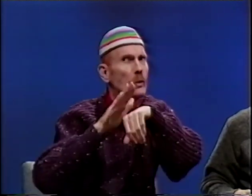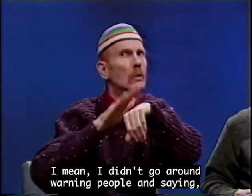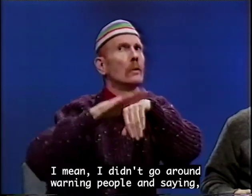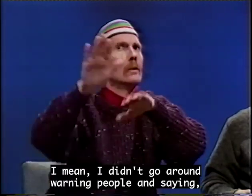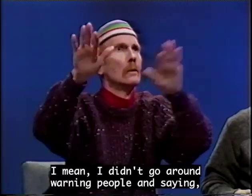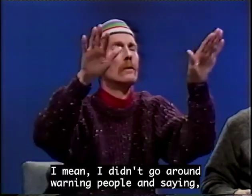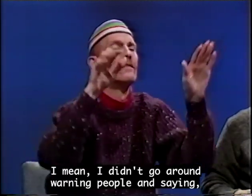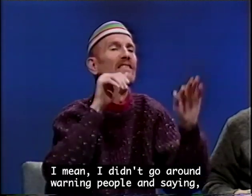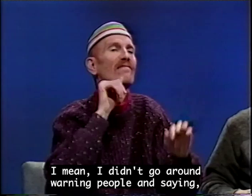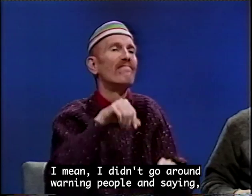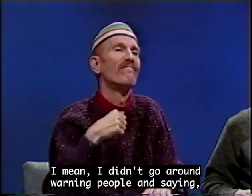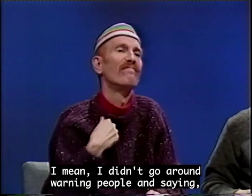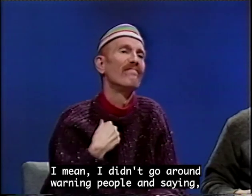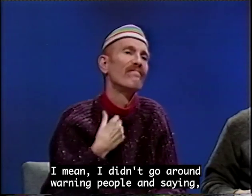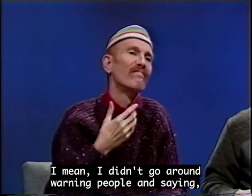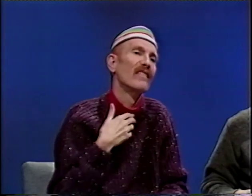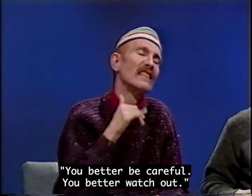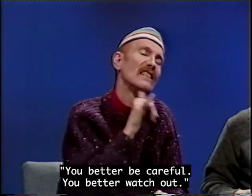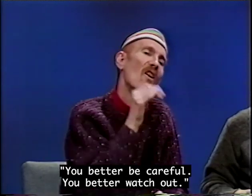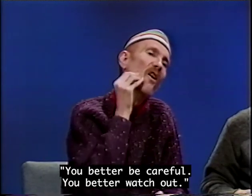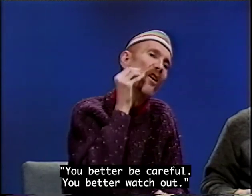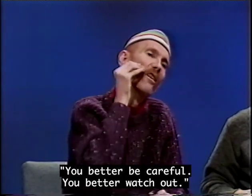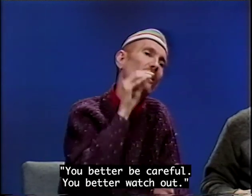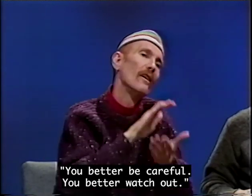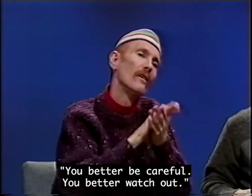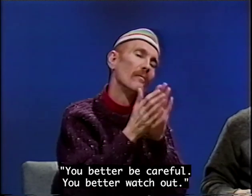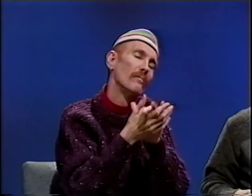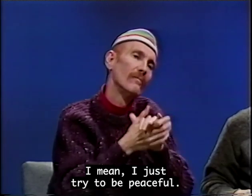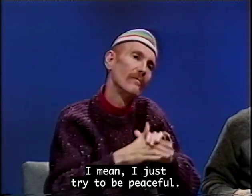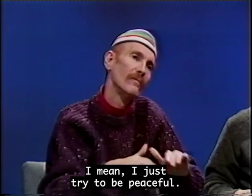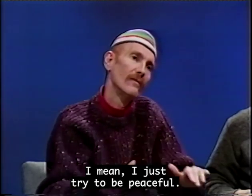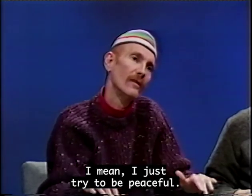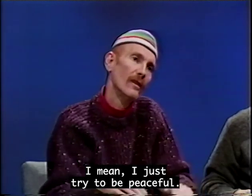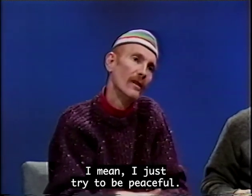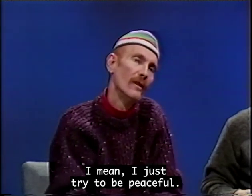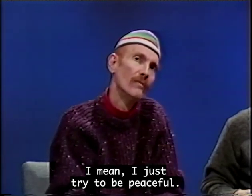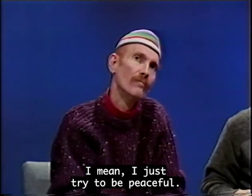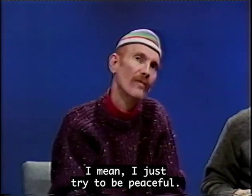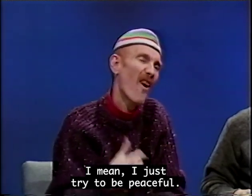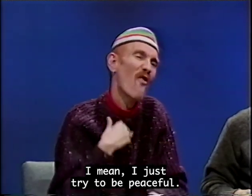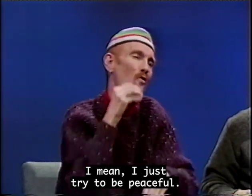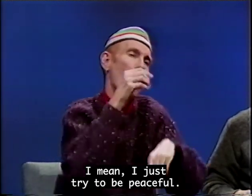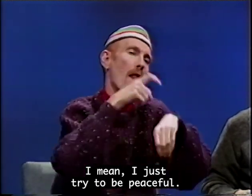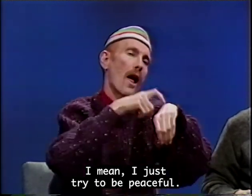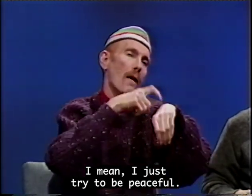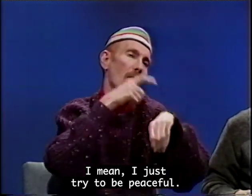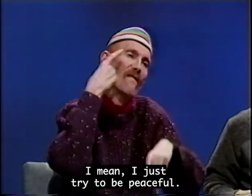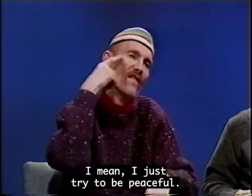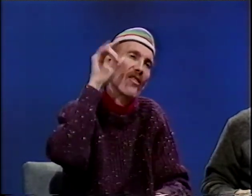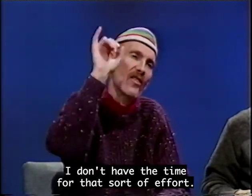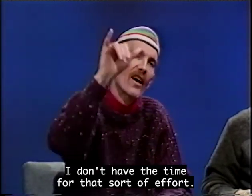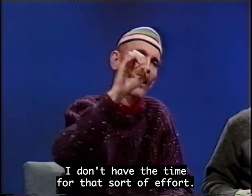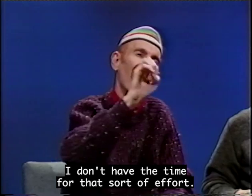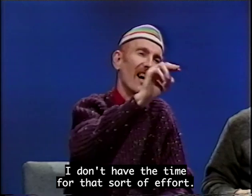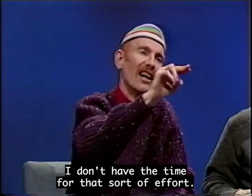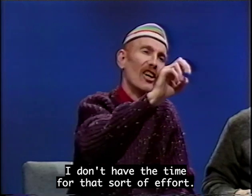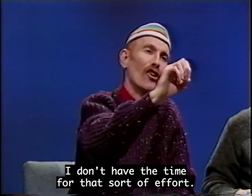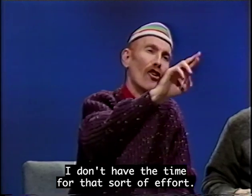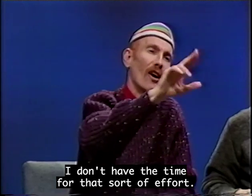I mean, I didn't go around warning people and saying, you better be careful, you better watch out. I mean, I just try to be peaceful. I don't have the time for that sort